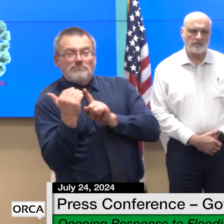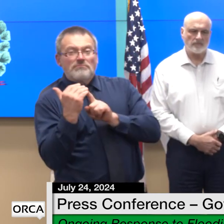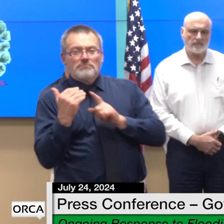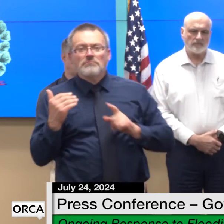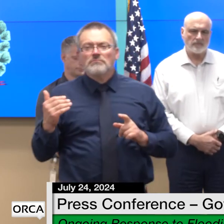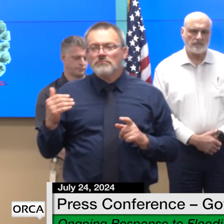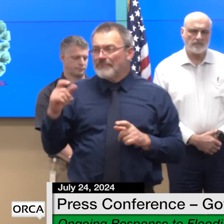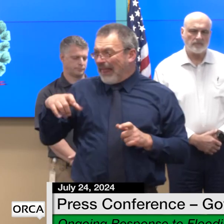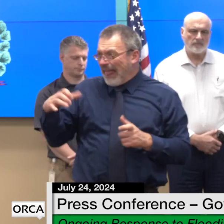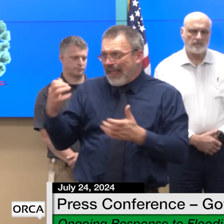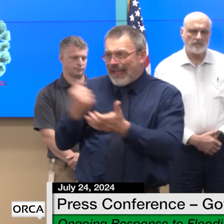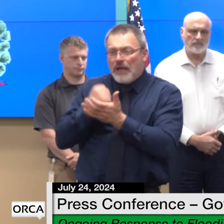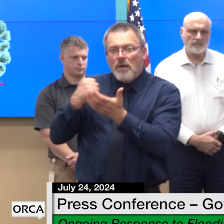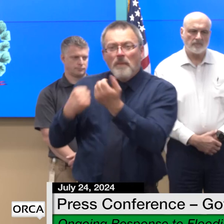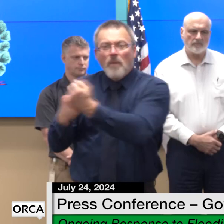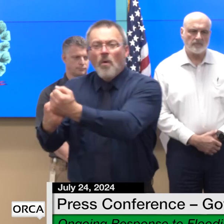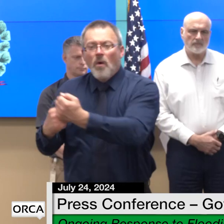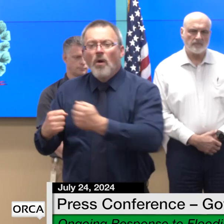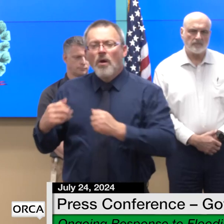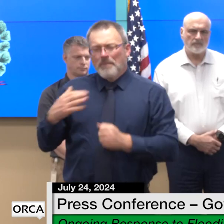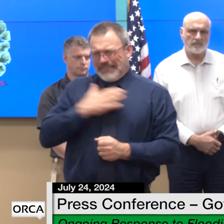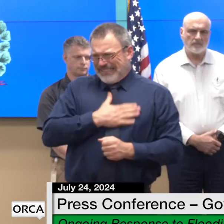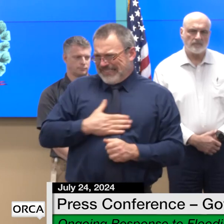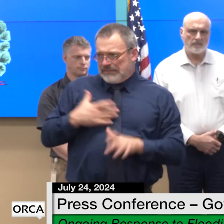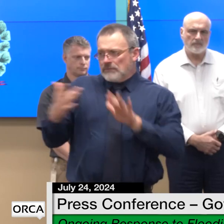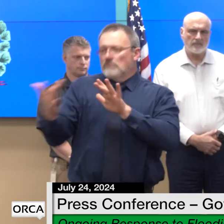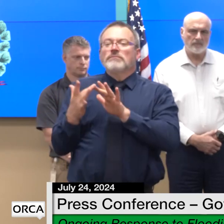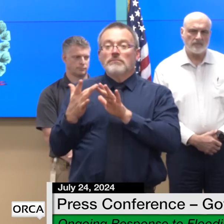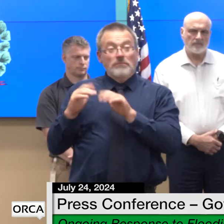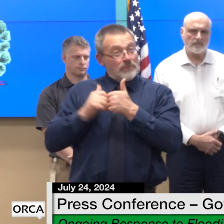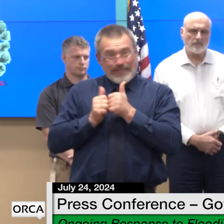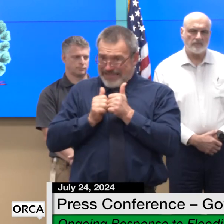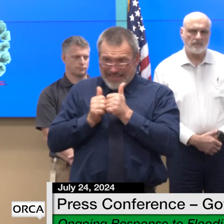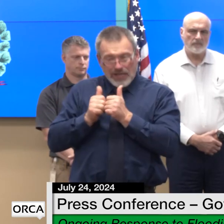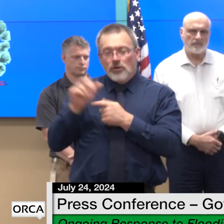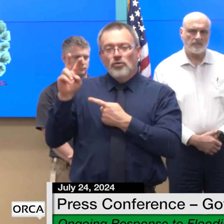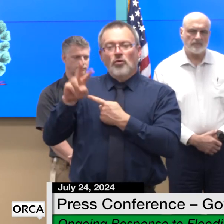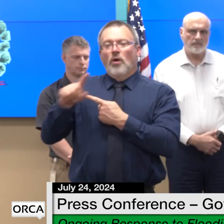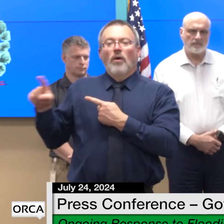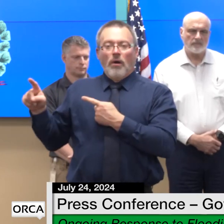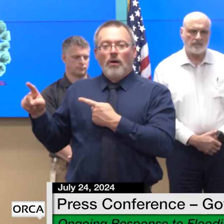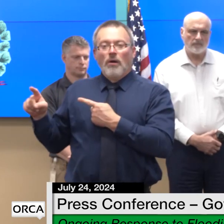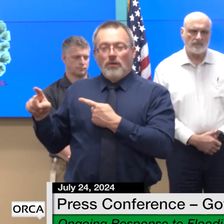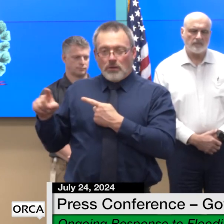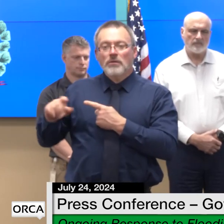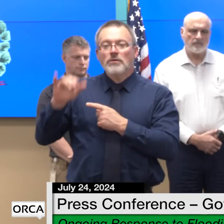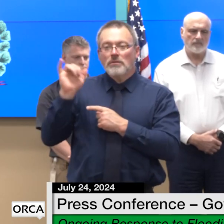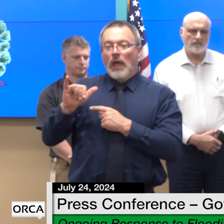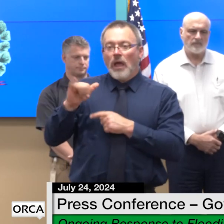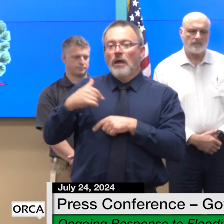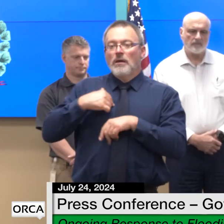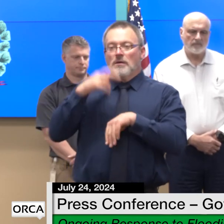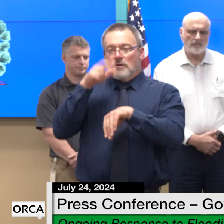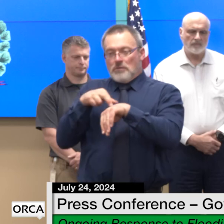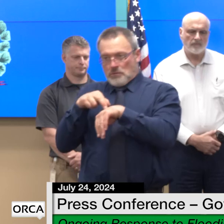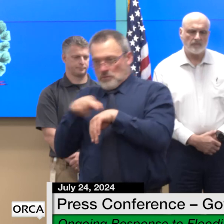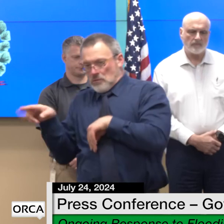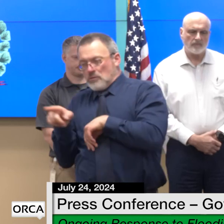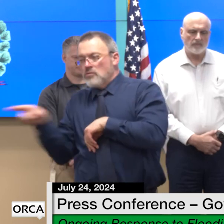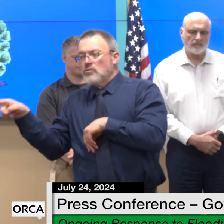support, you can call 211 and they will forward your request to Serve Vermont.